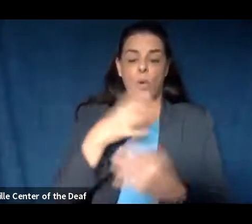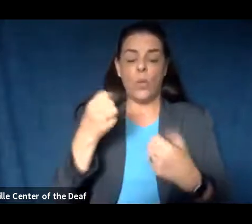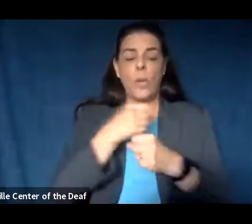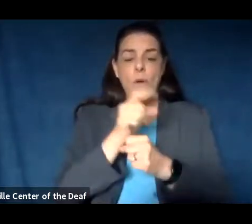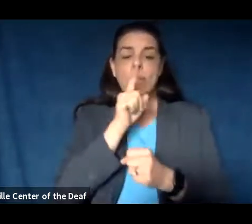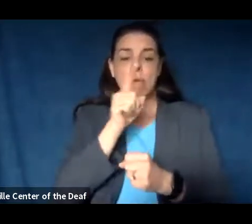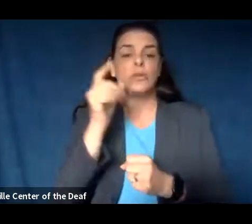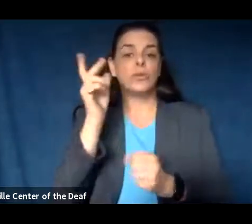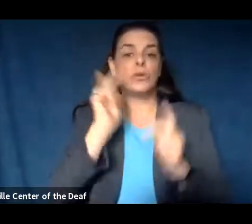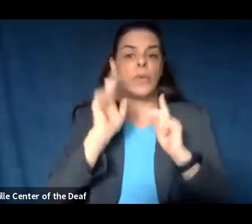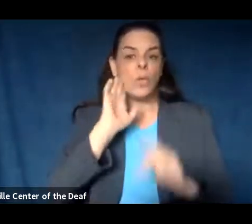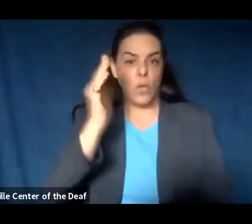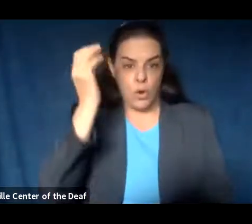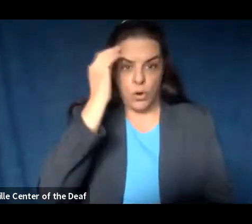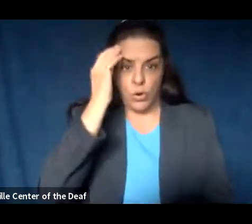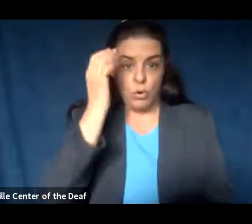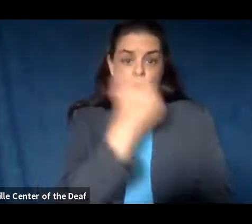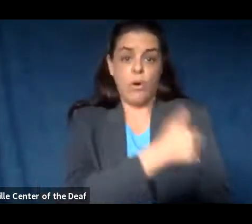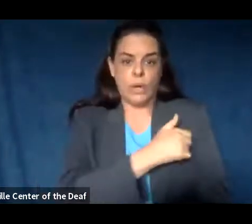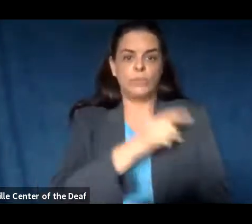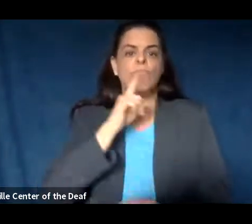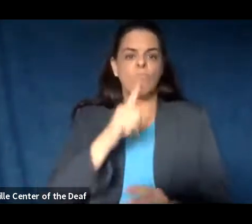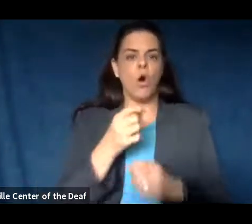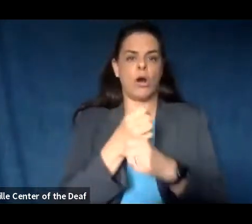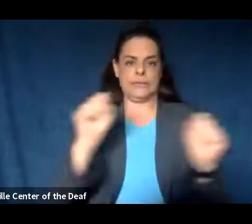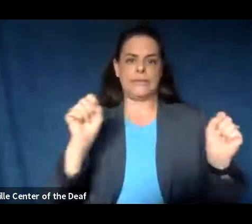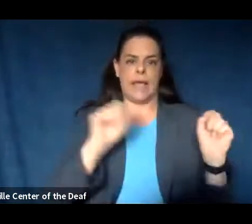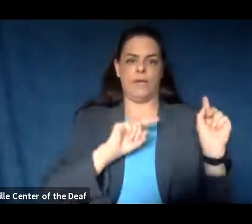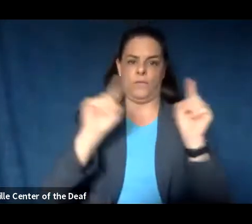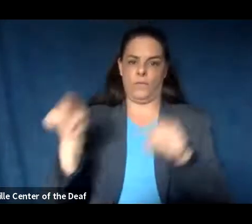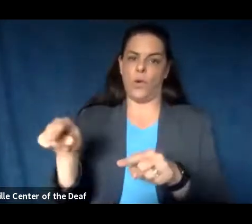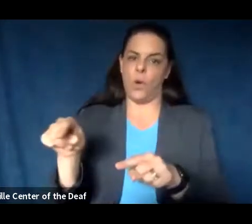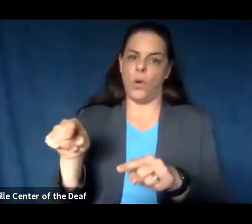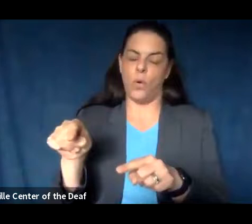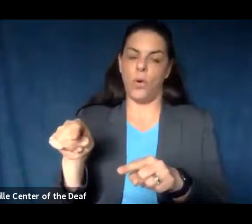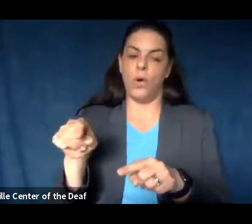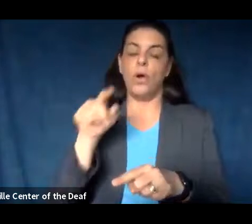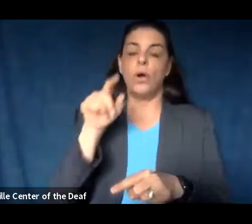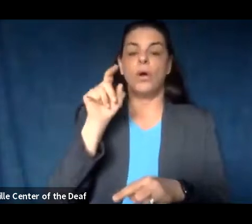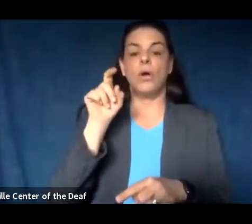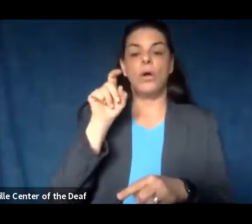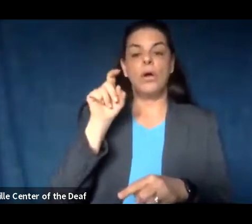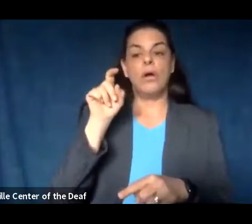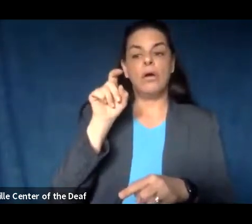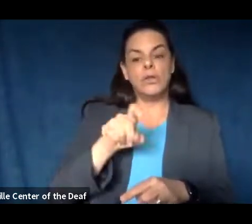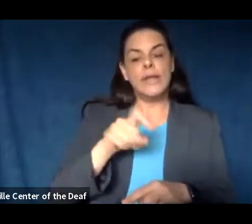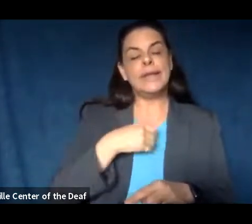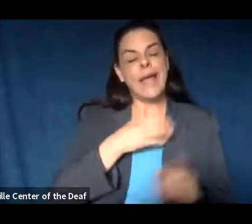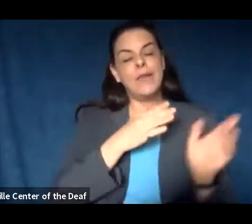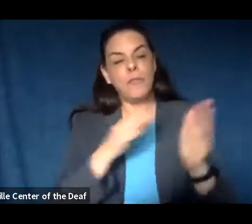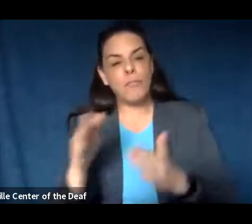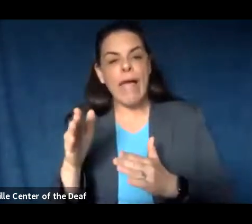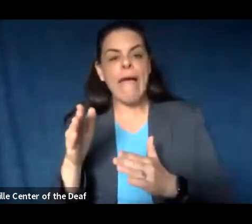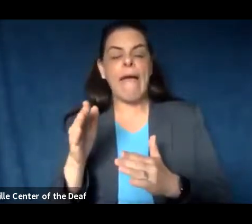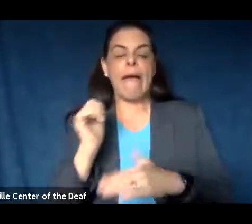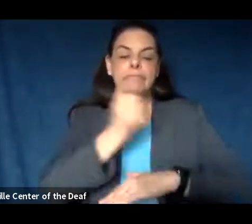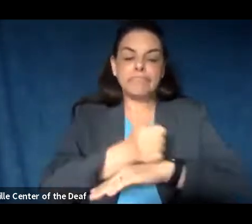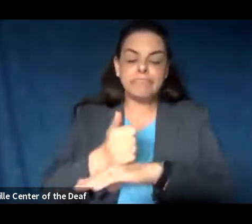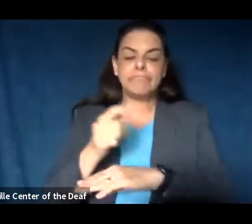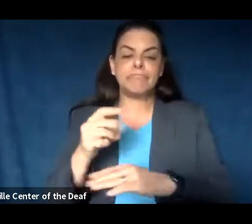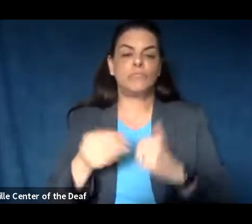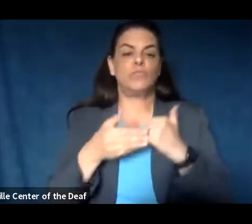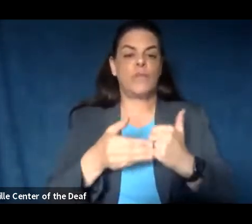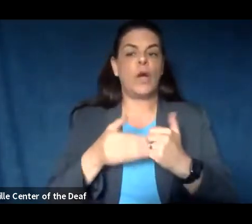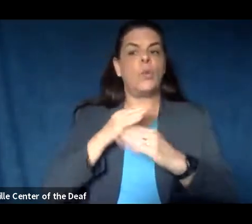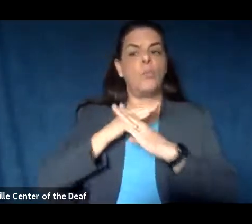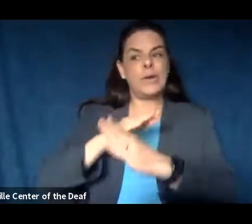people know, that the hospitals are a safe place to go. They have plans and protective measures in place to help protect their